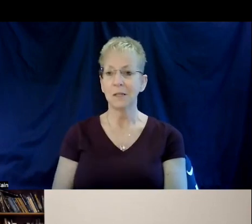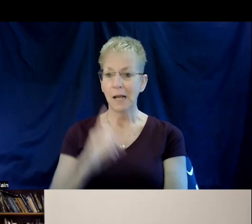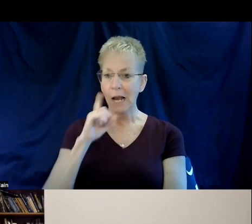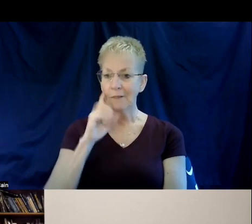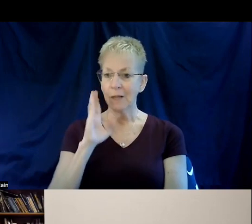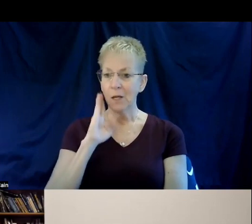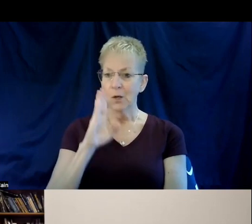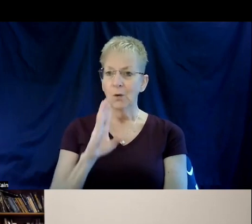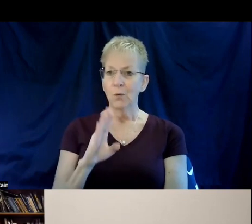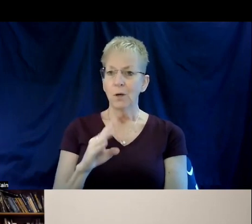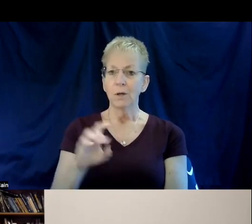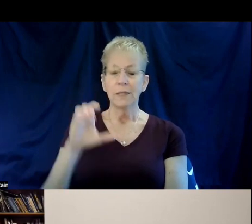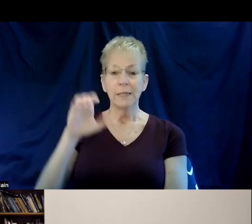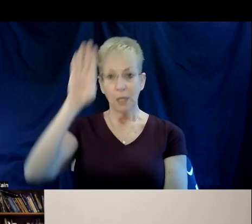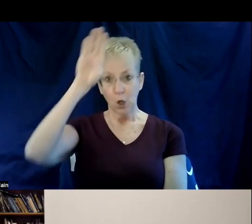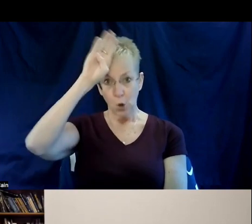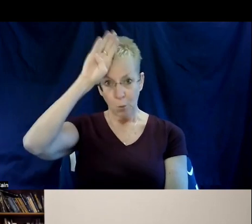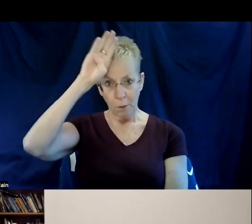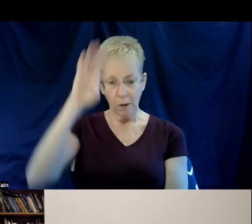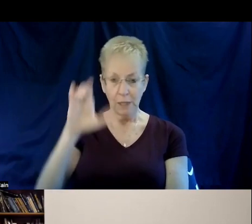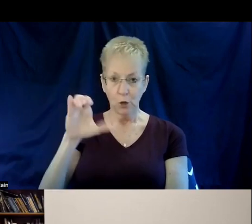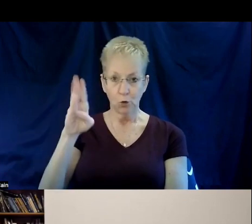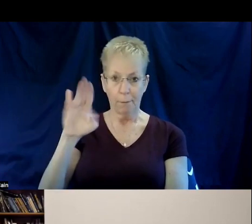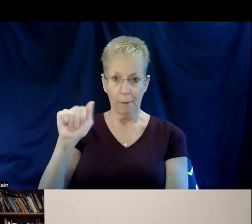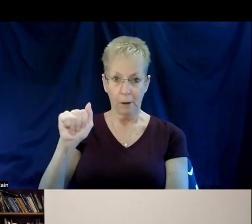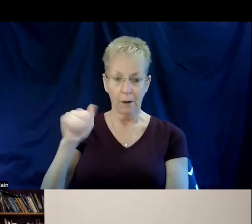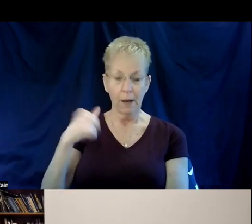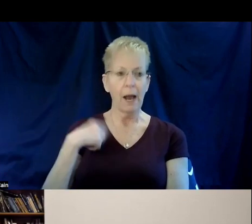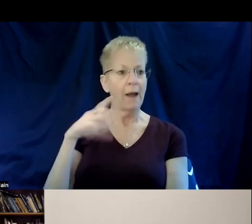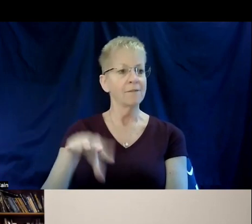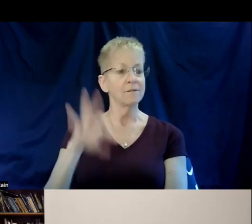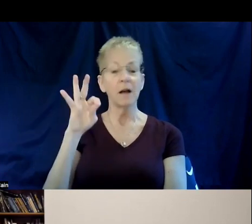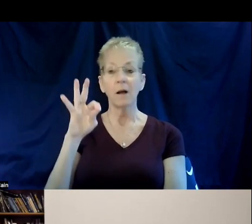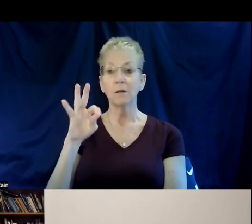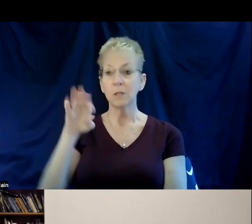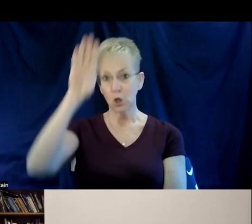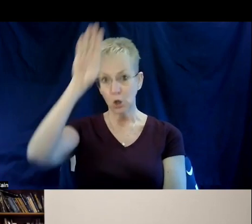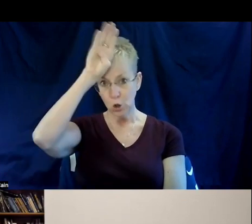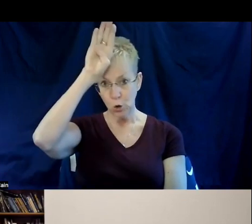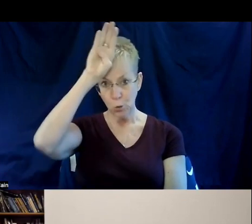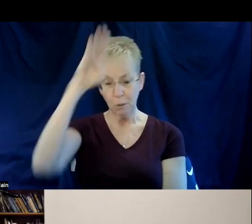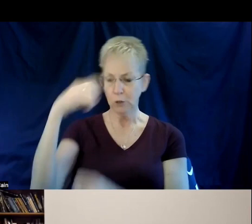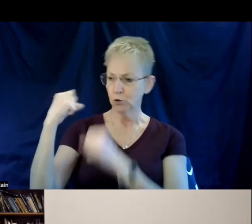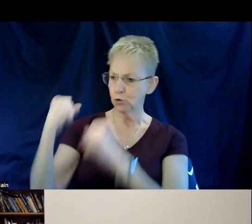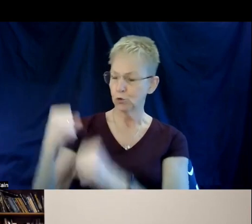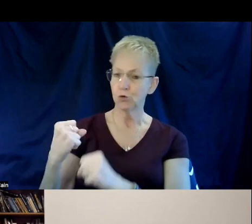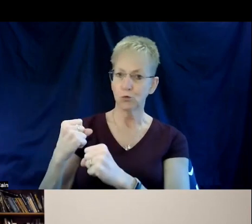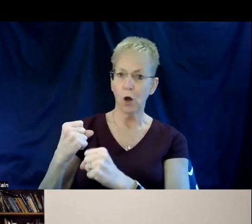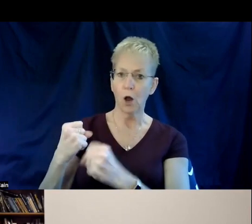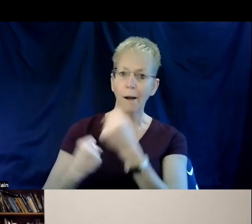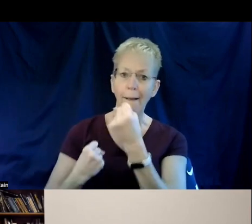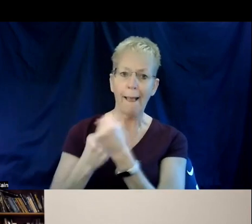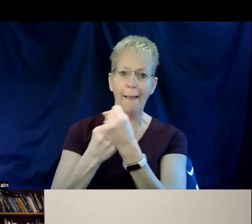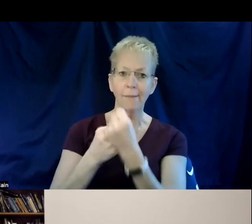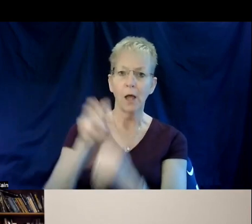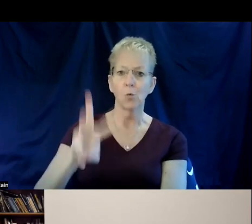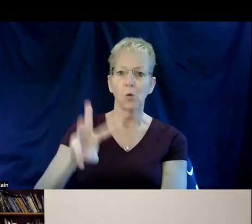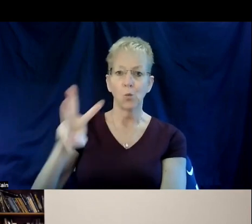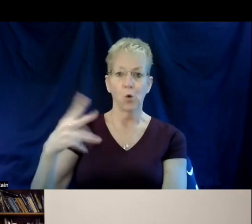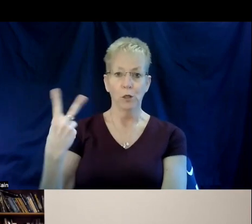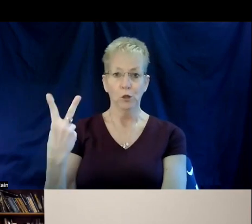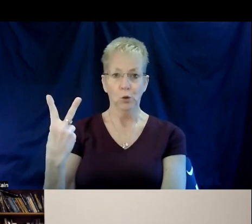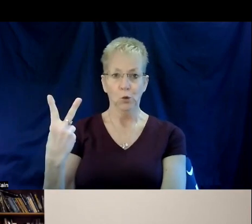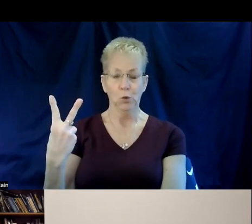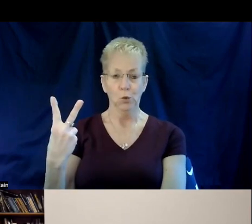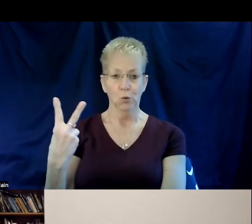to Cuba because I found out that Cuba was a strong ally of ours during World War II, one of the first Central